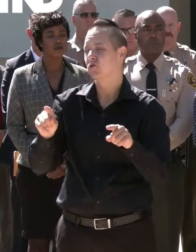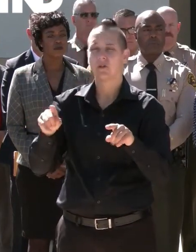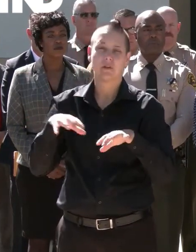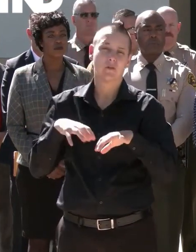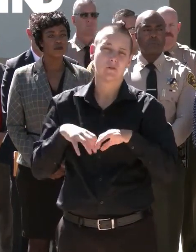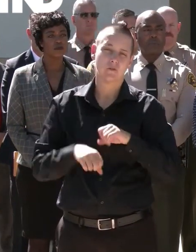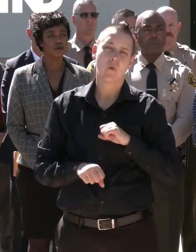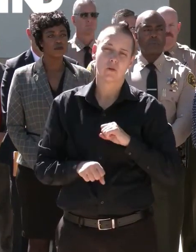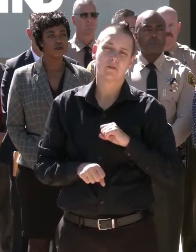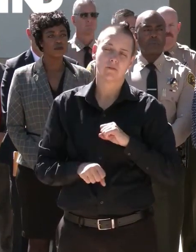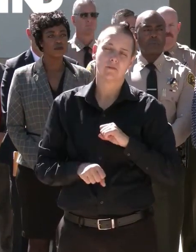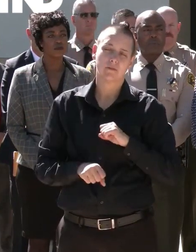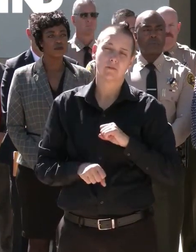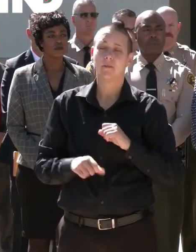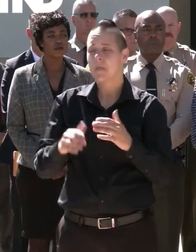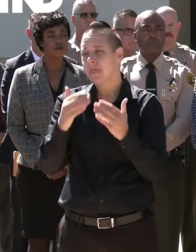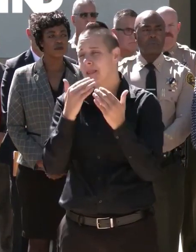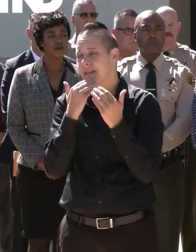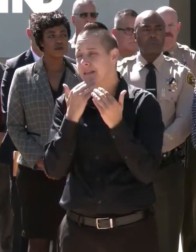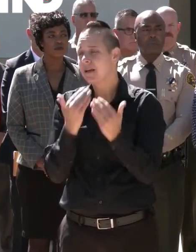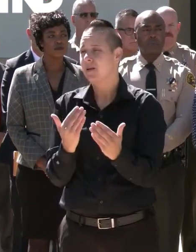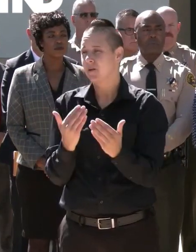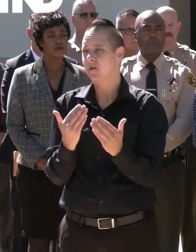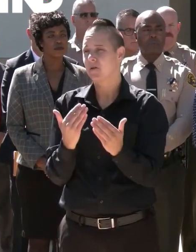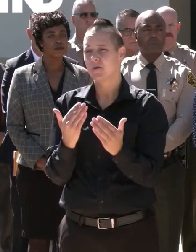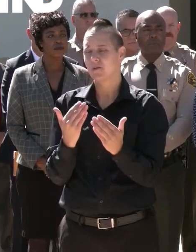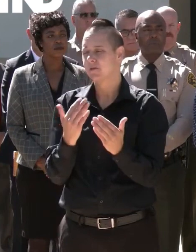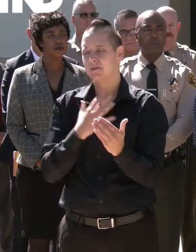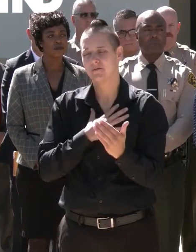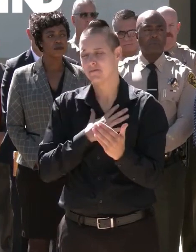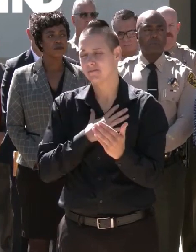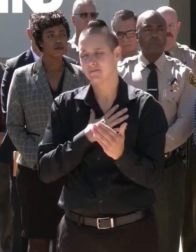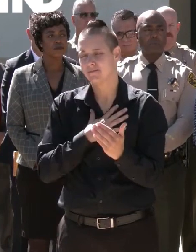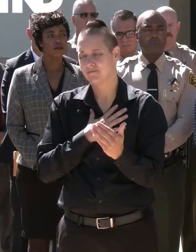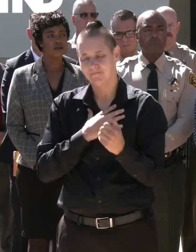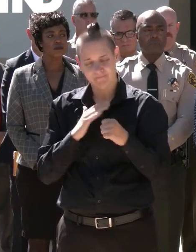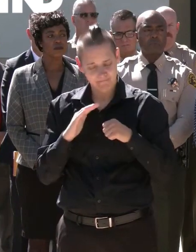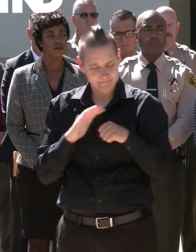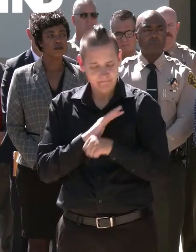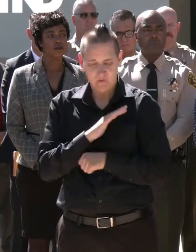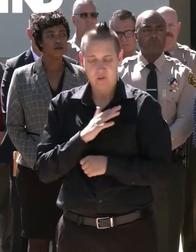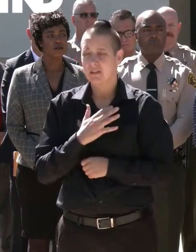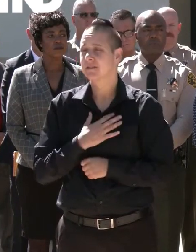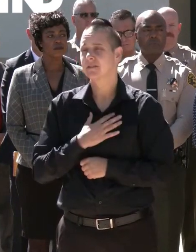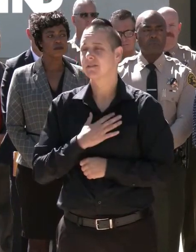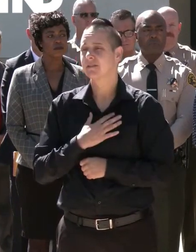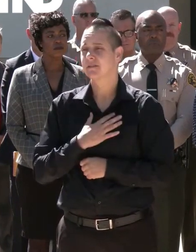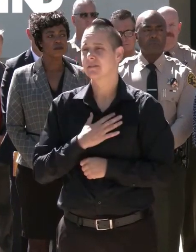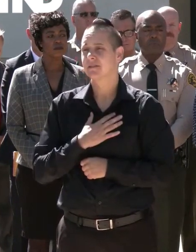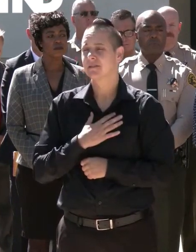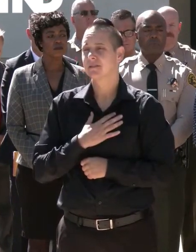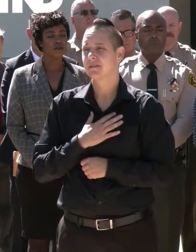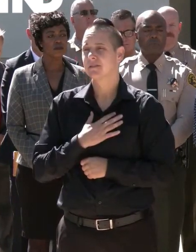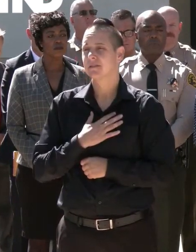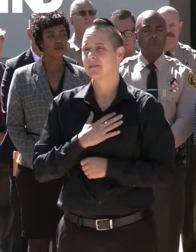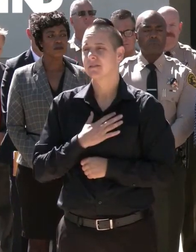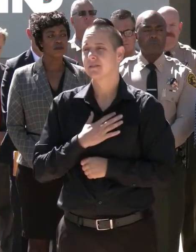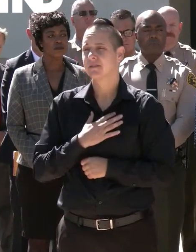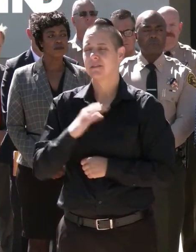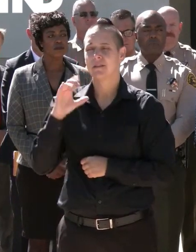mourning. Thank you from the bottom of my heart,